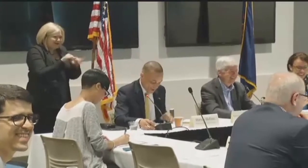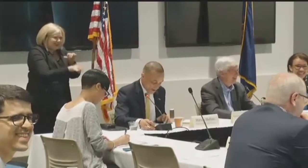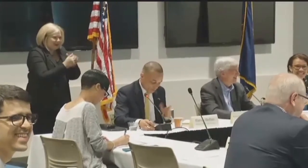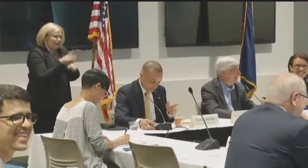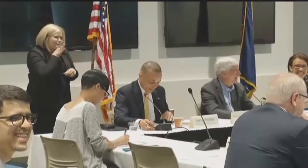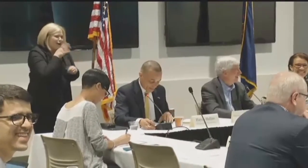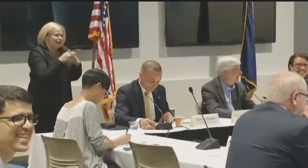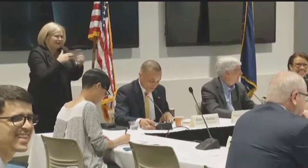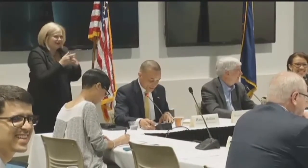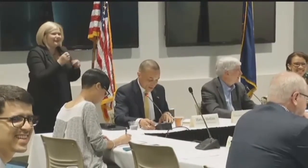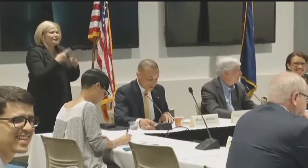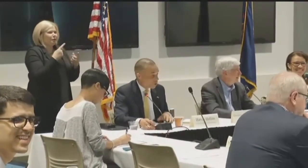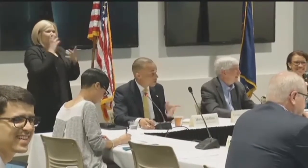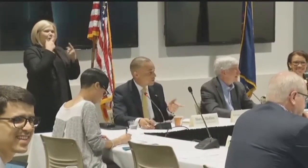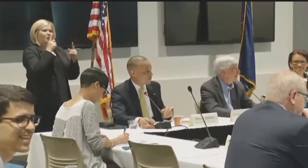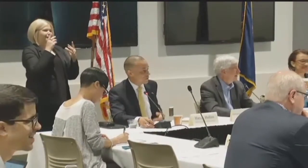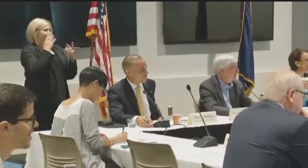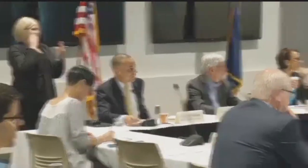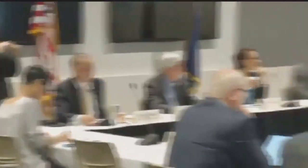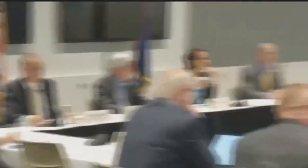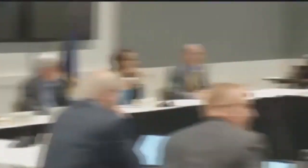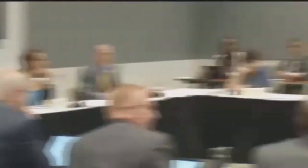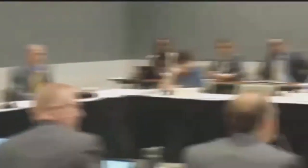So hopefully I can get that fixed. George?